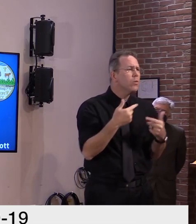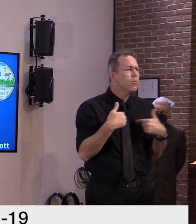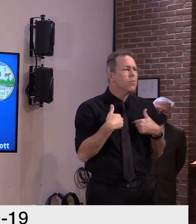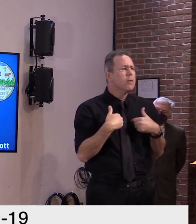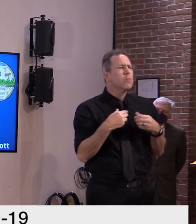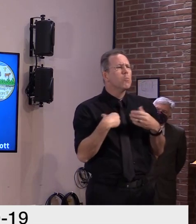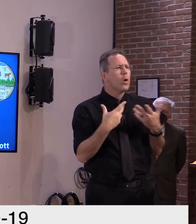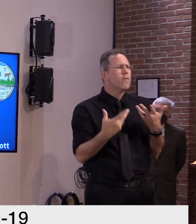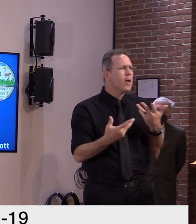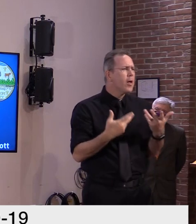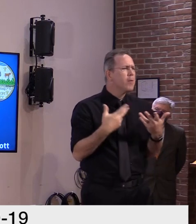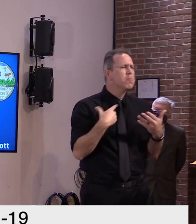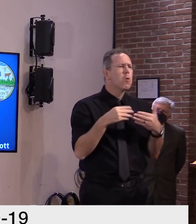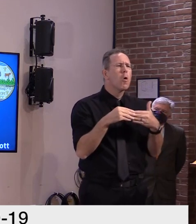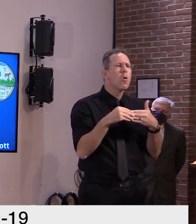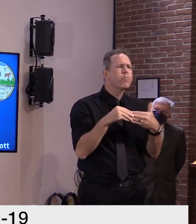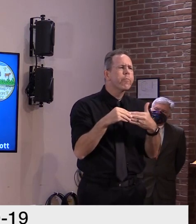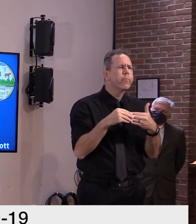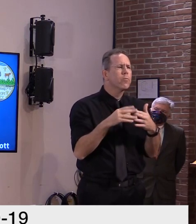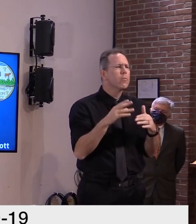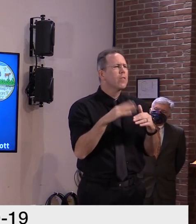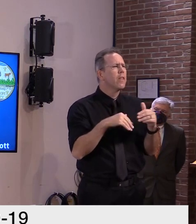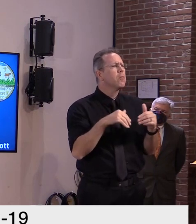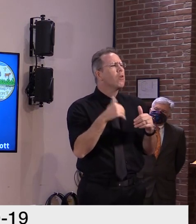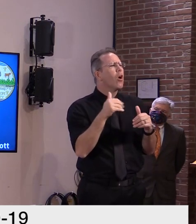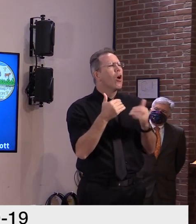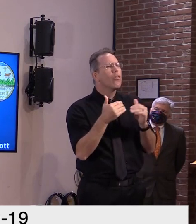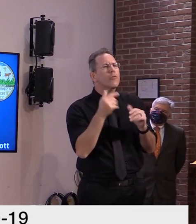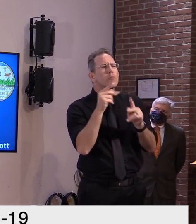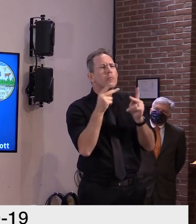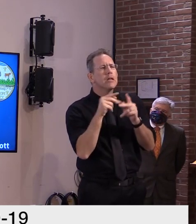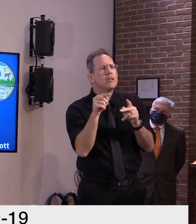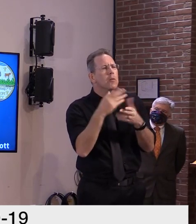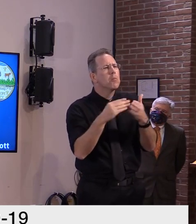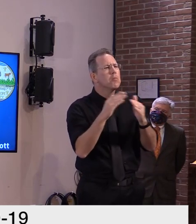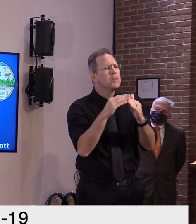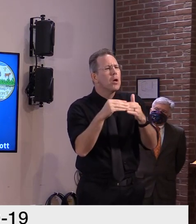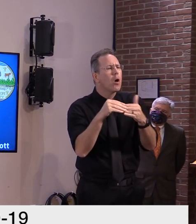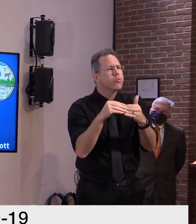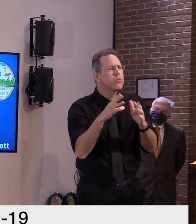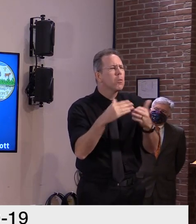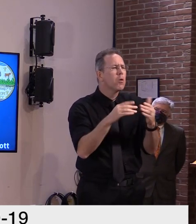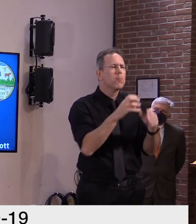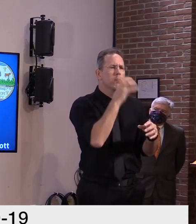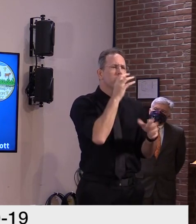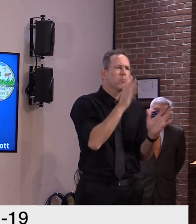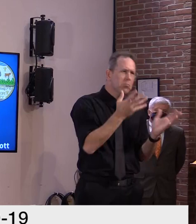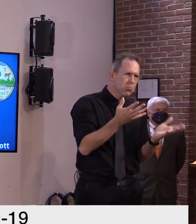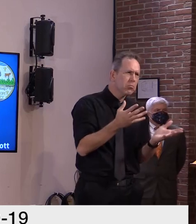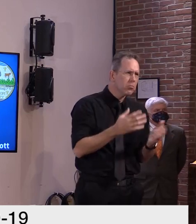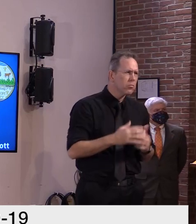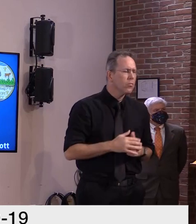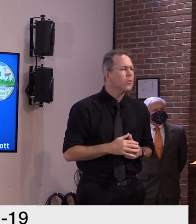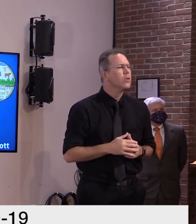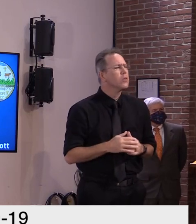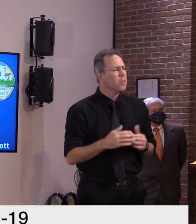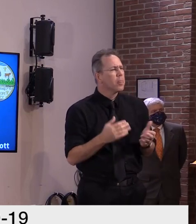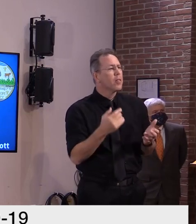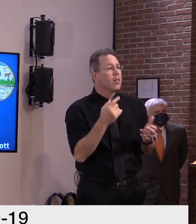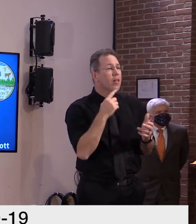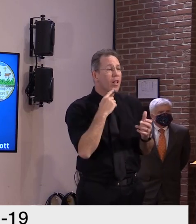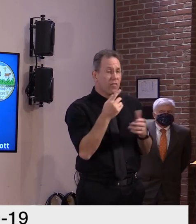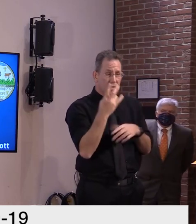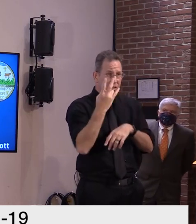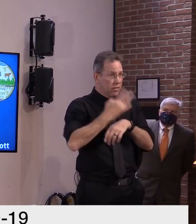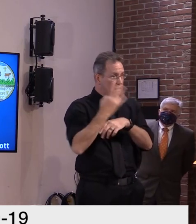progressive side, if I could use that word, because we do provide this opportunity to test out on day 7 of